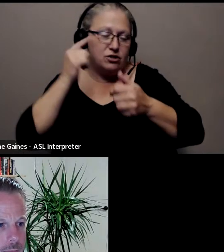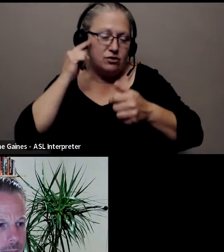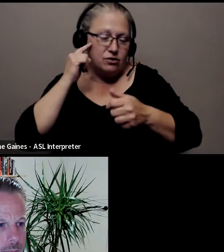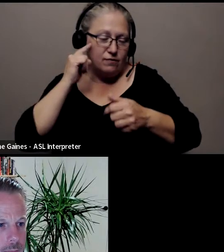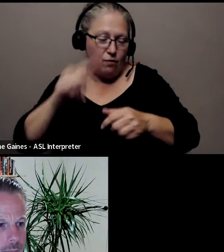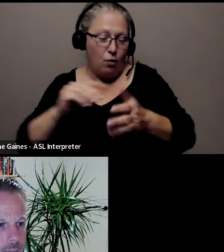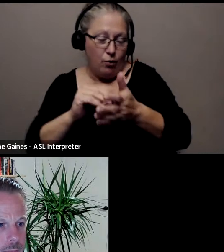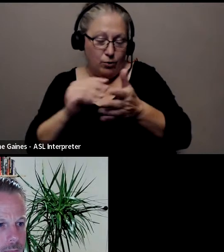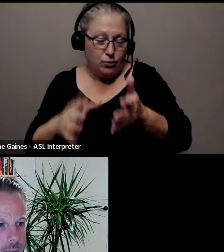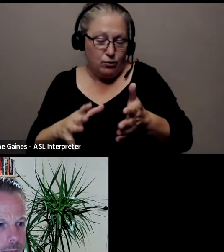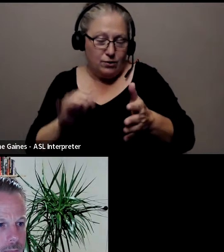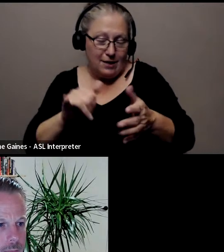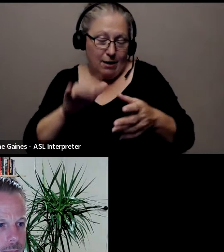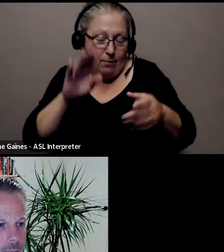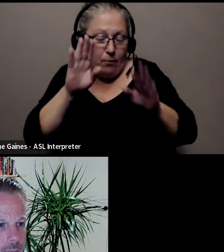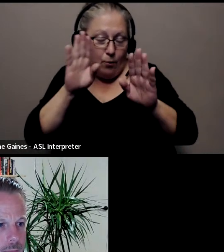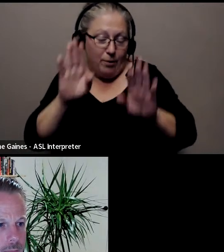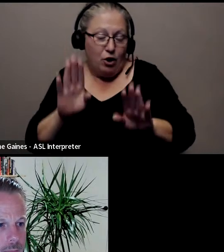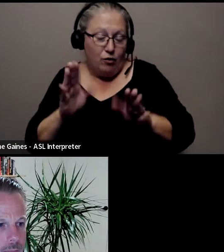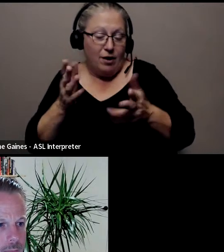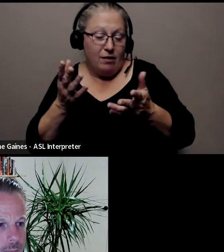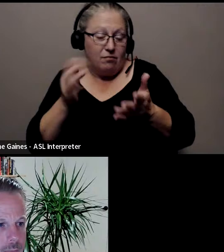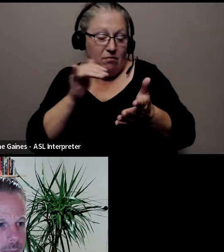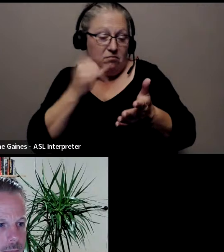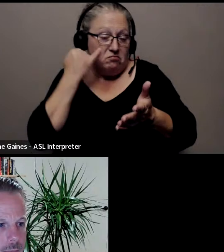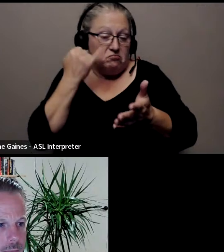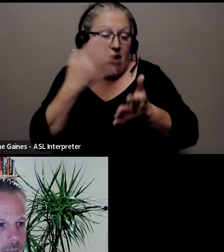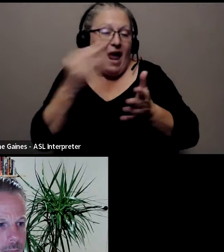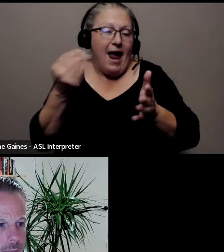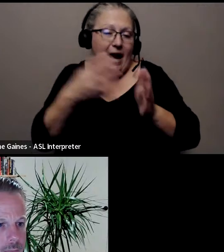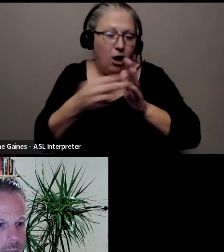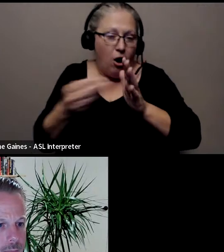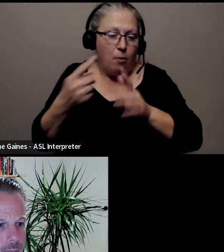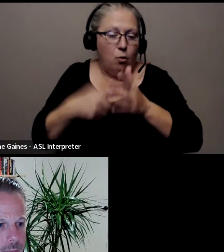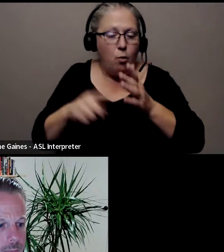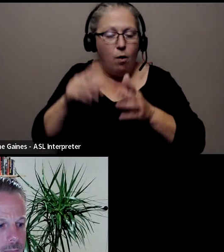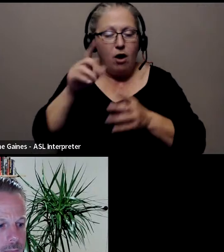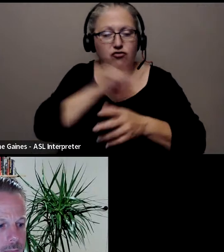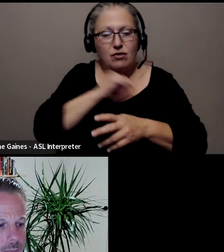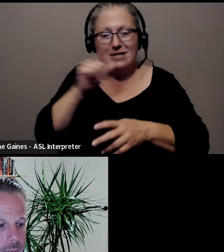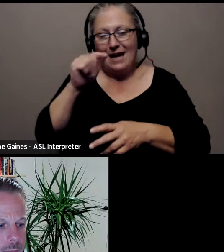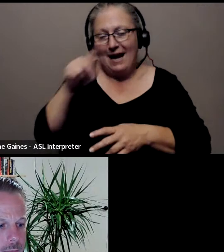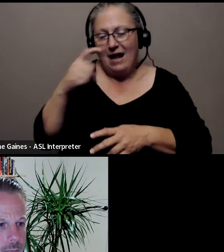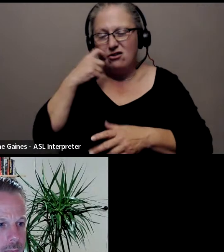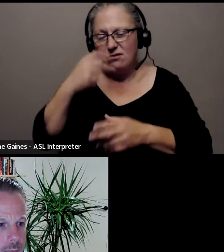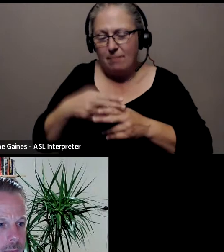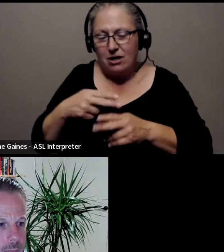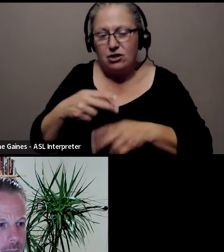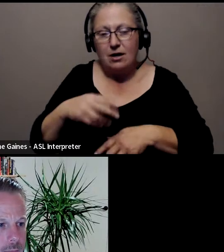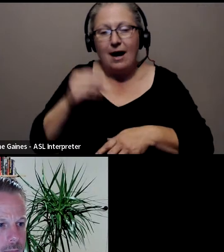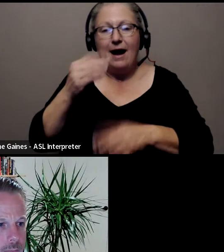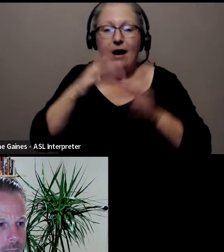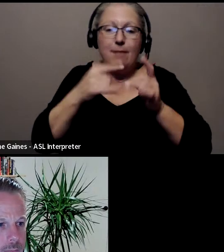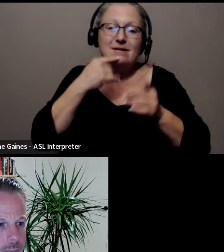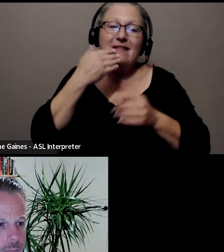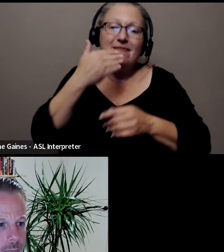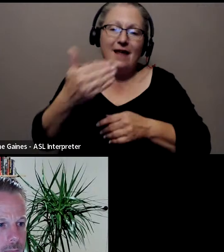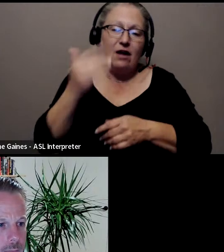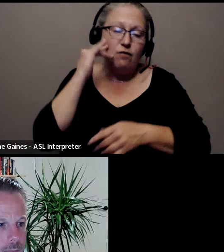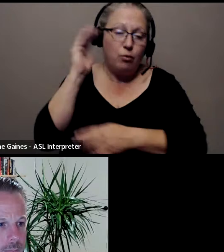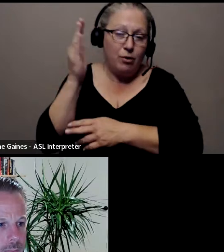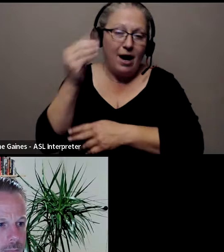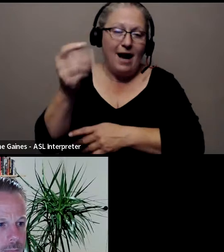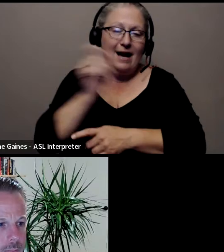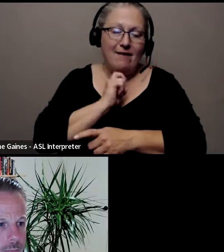And I think that would be good. So I just springboard off what Trustee Land said, but I just want to comment that thank you for the presentation and providing an